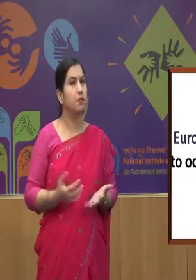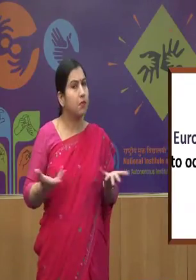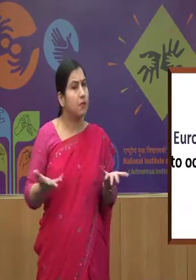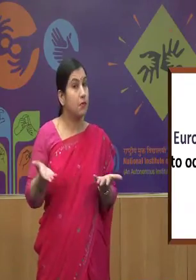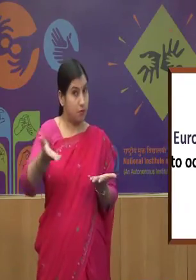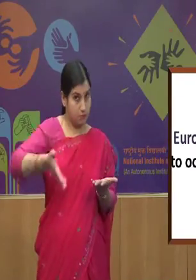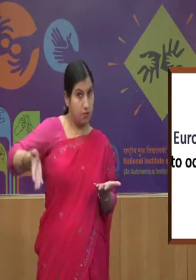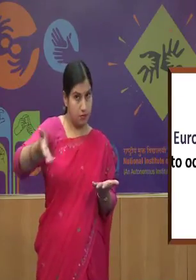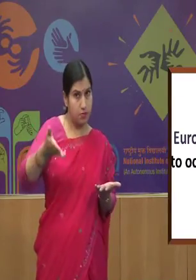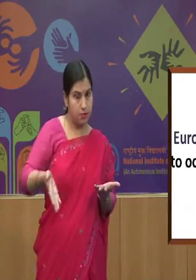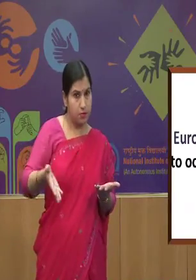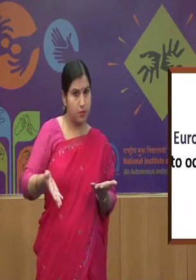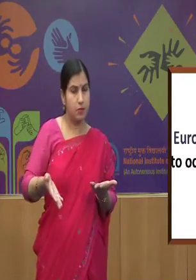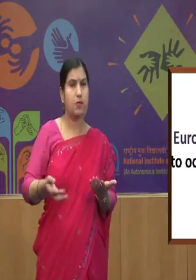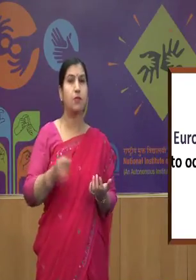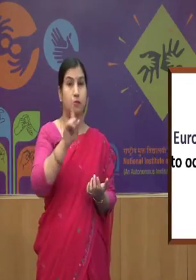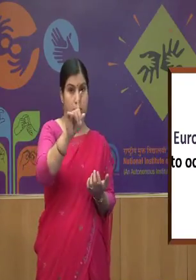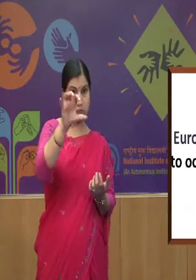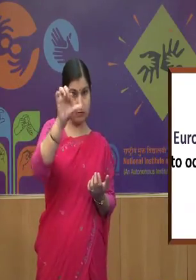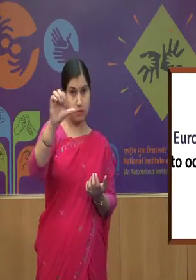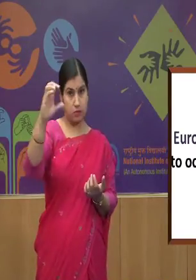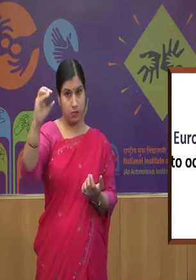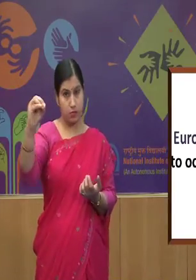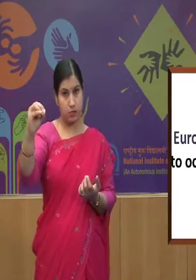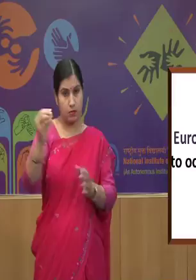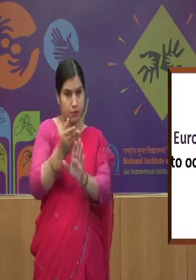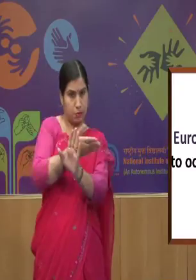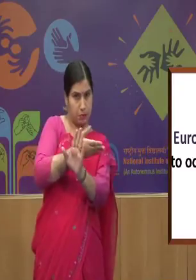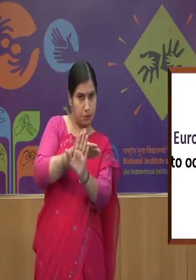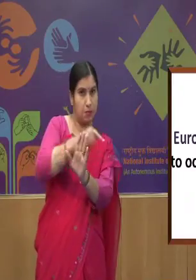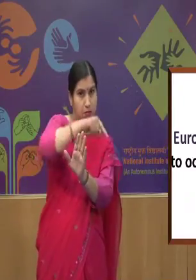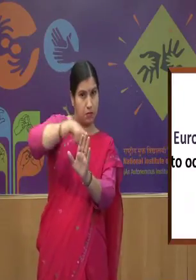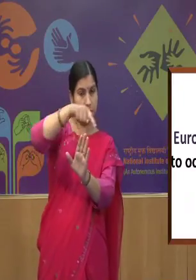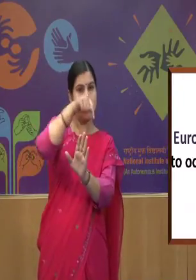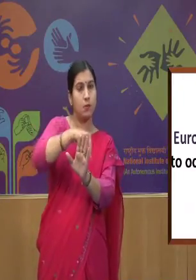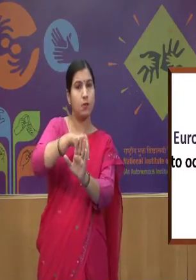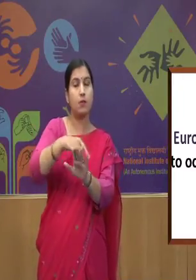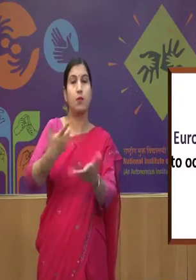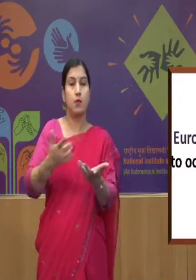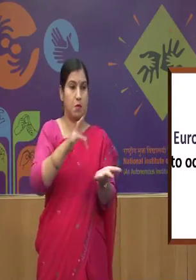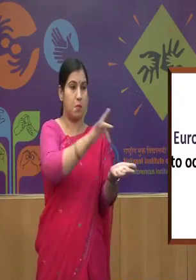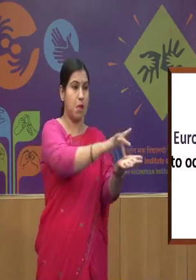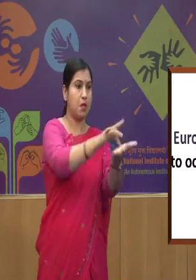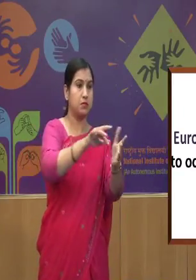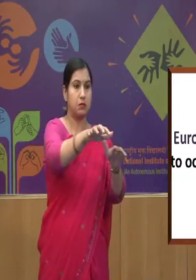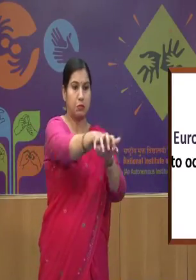However, by the end of 19th century, there were no more colonies available